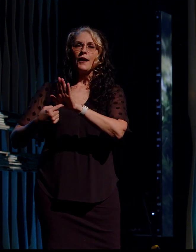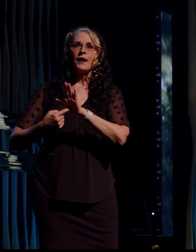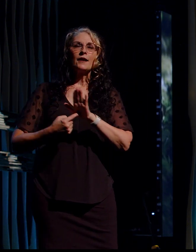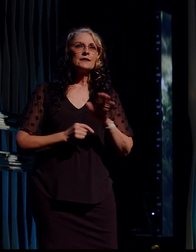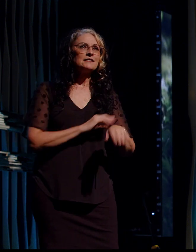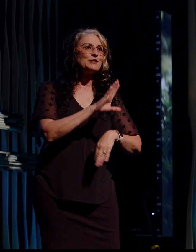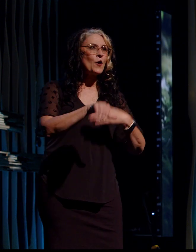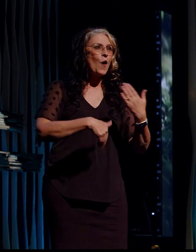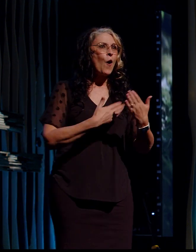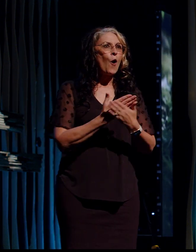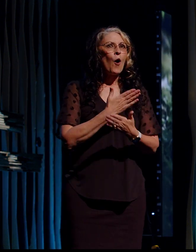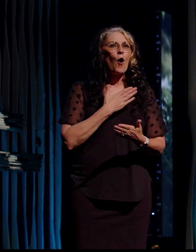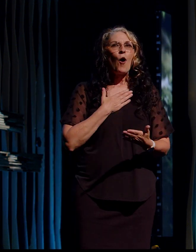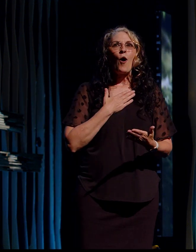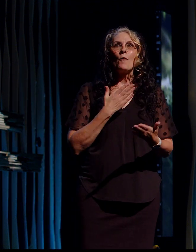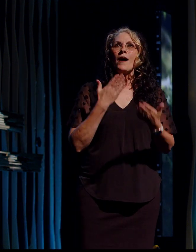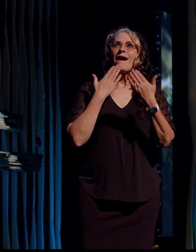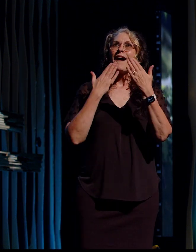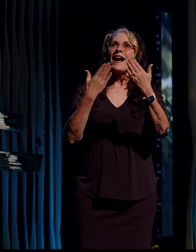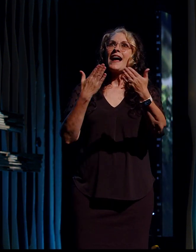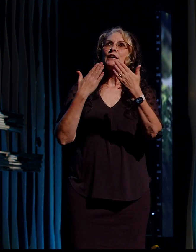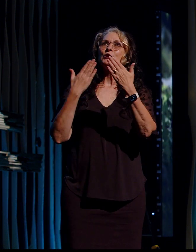express